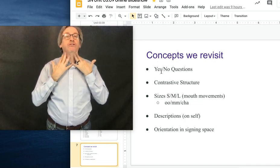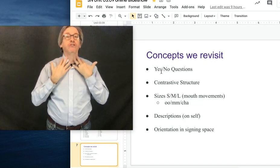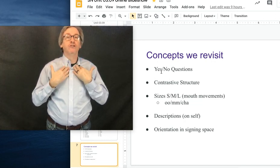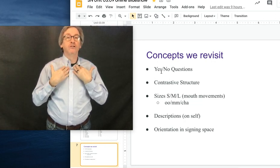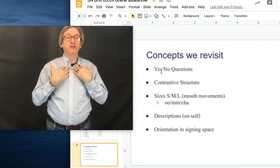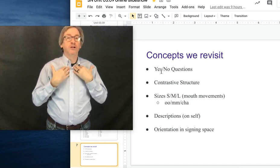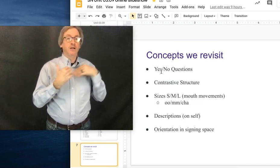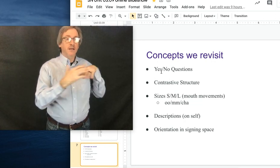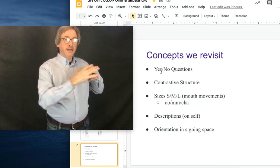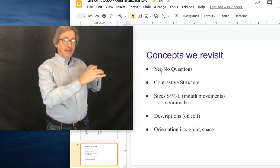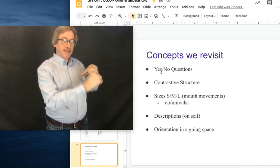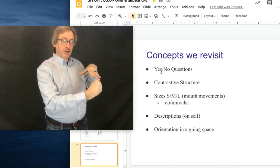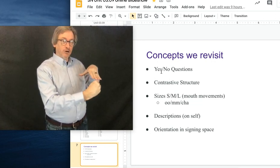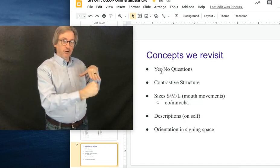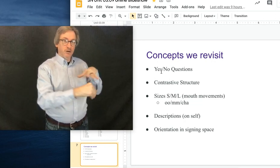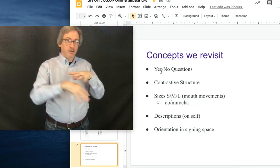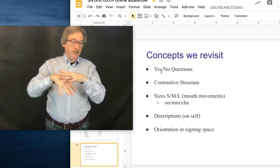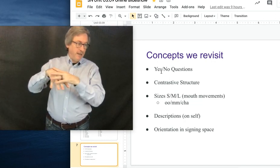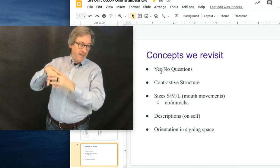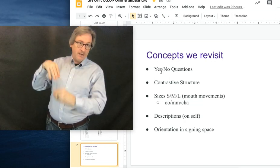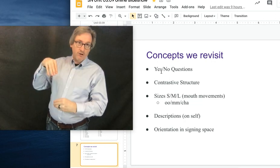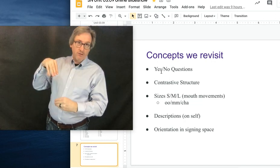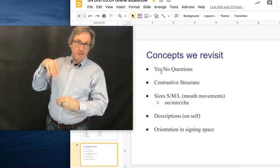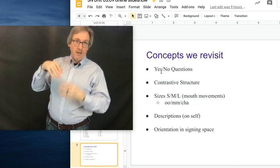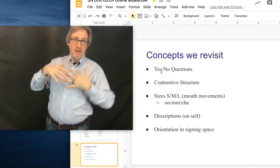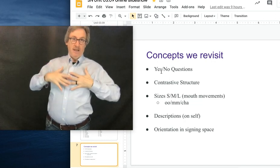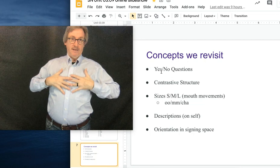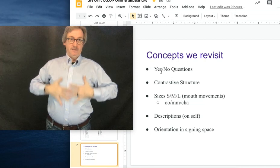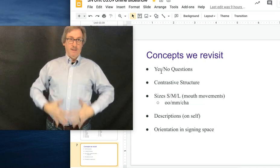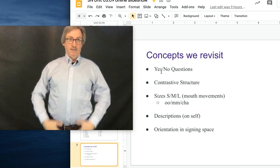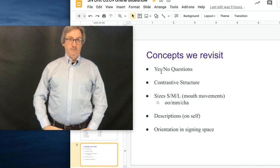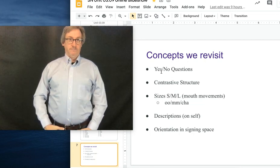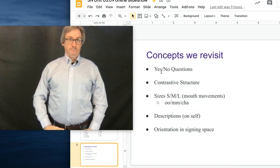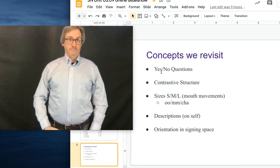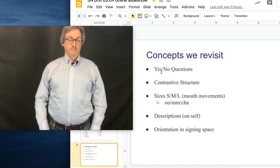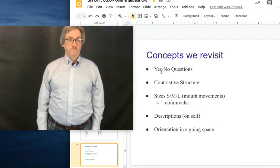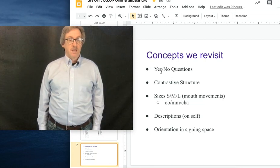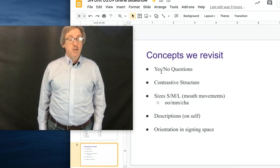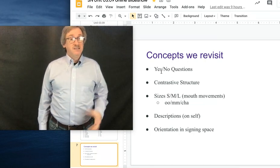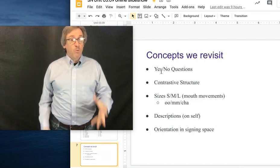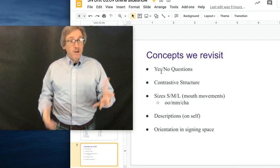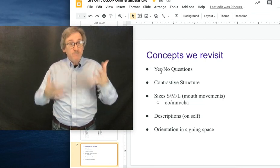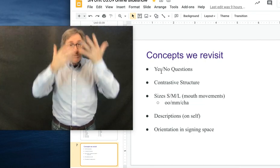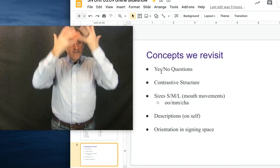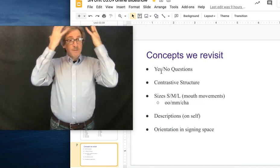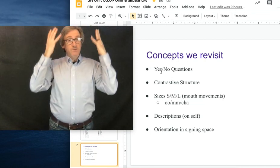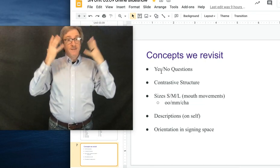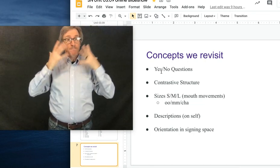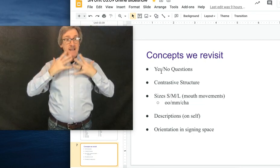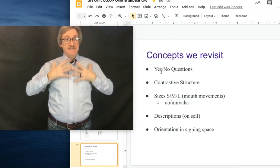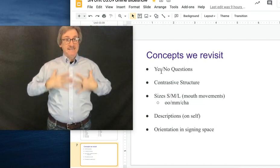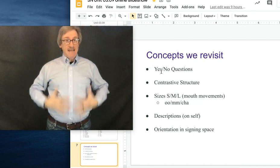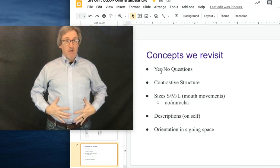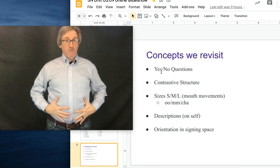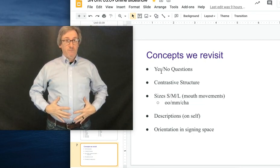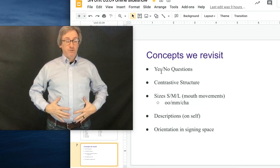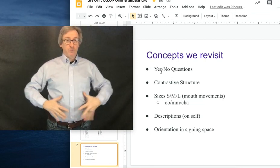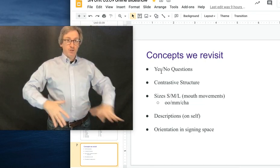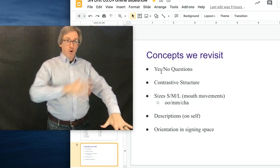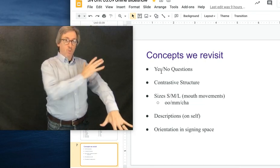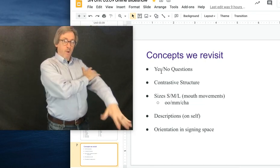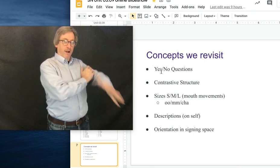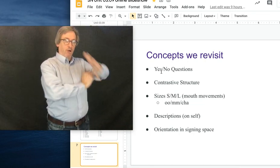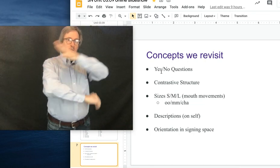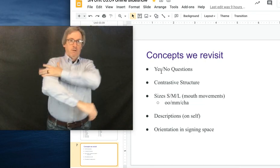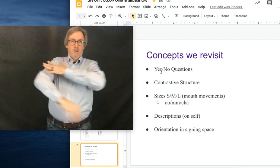here, here, and here, and his belly. So what I'm doing is I'm using myself to